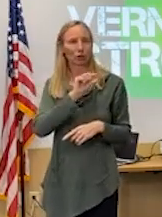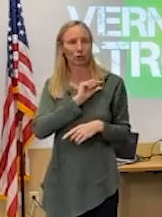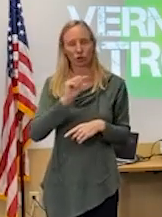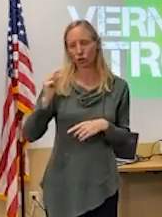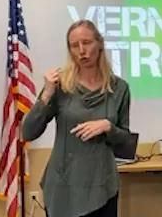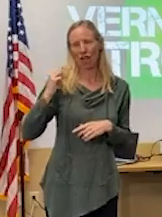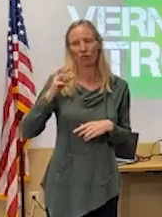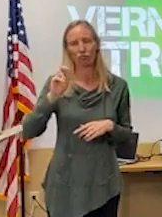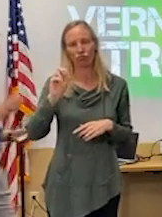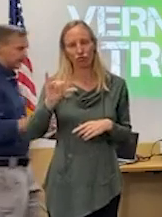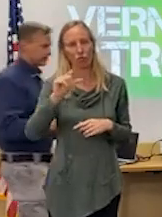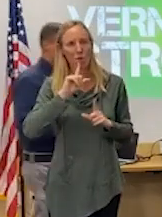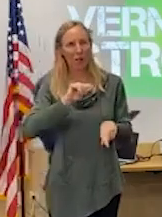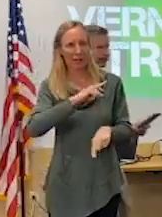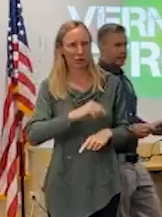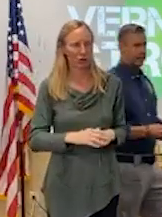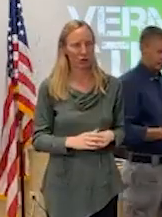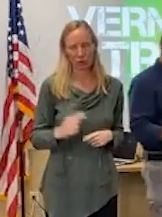that.